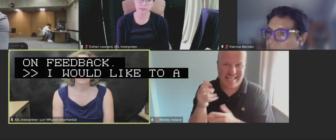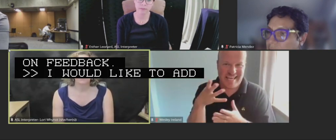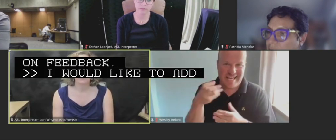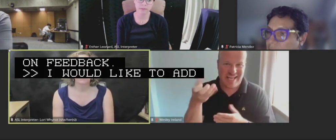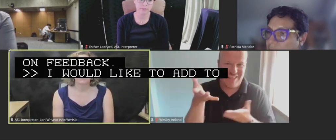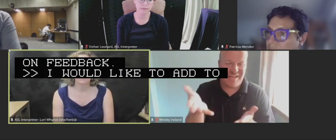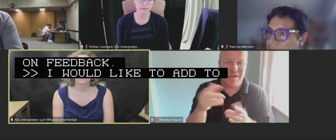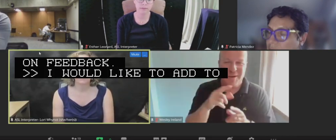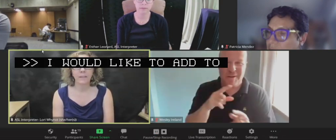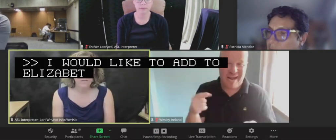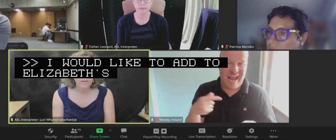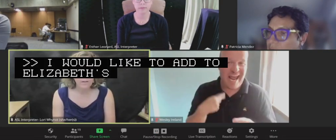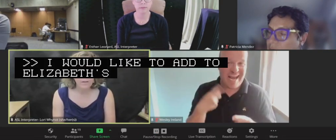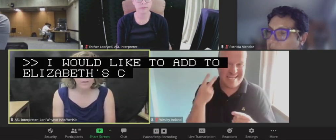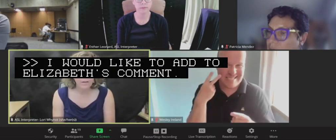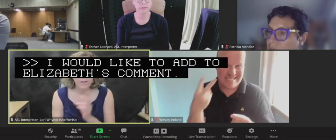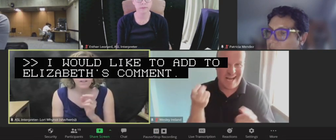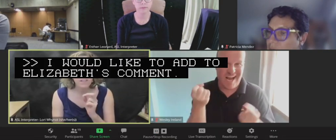actually, I don't really.